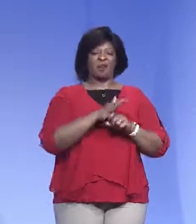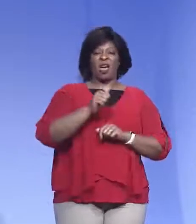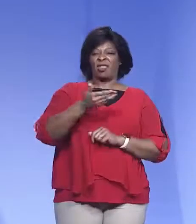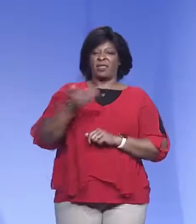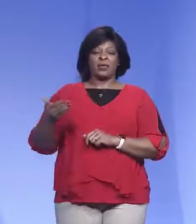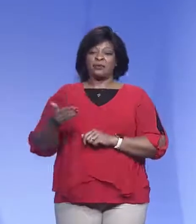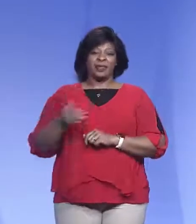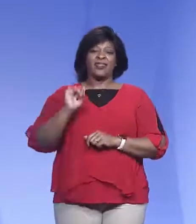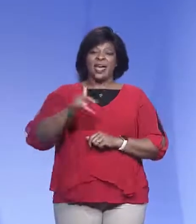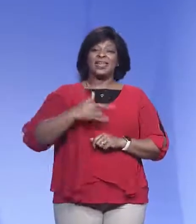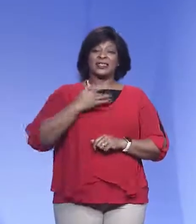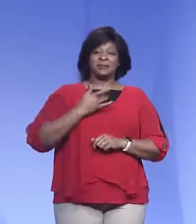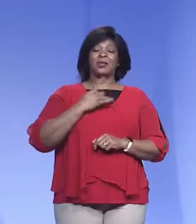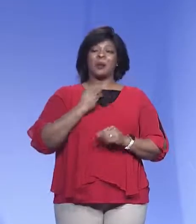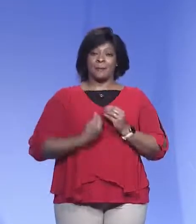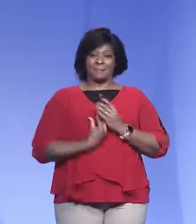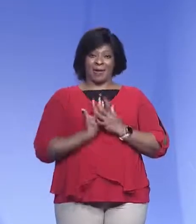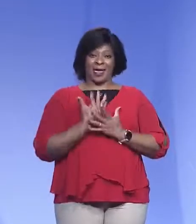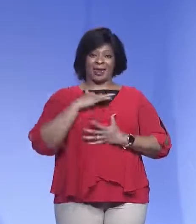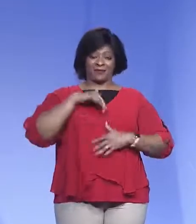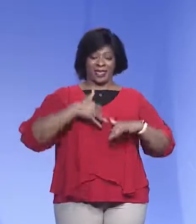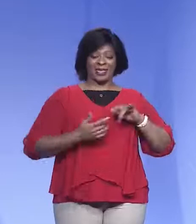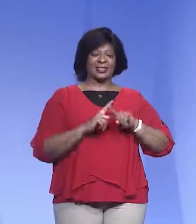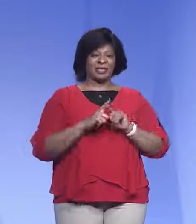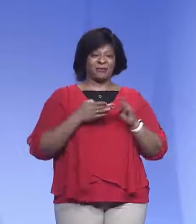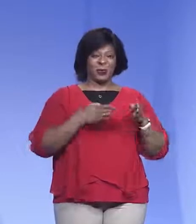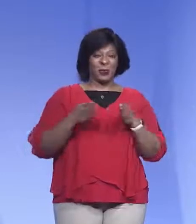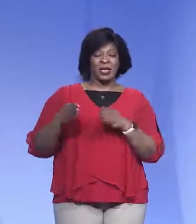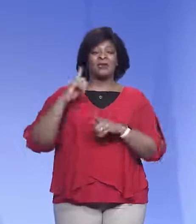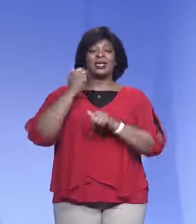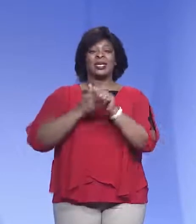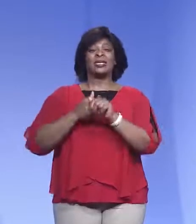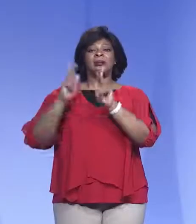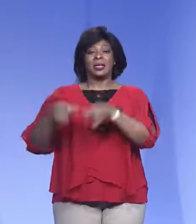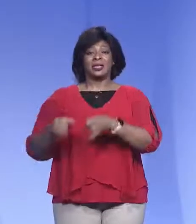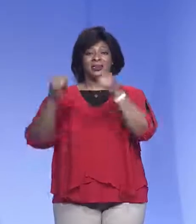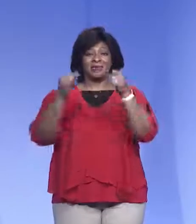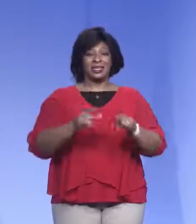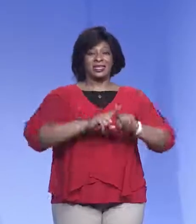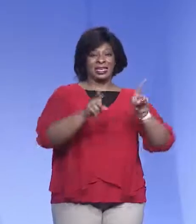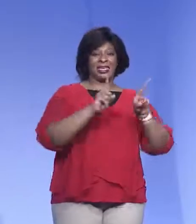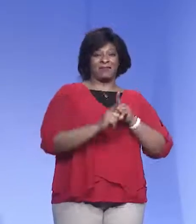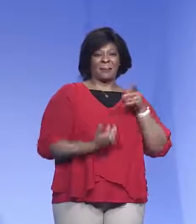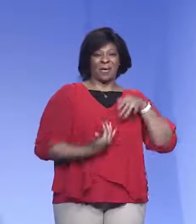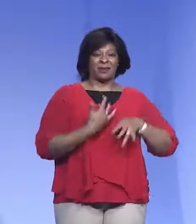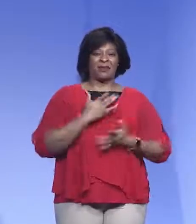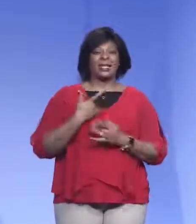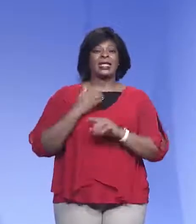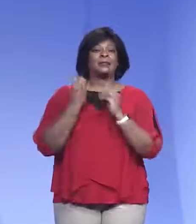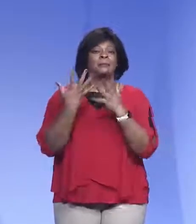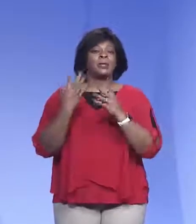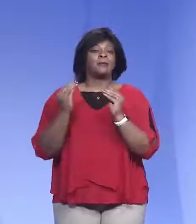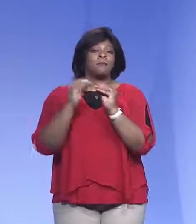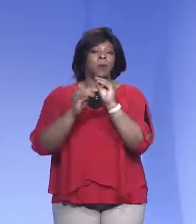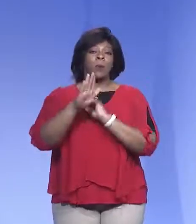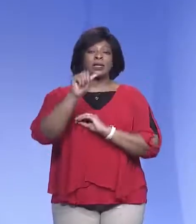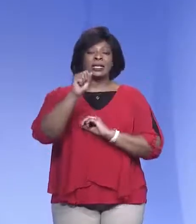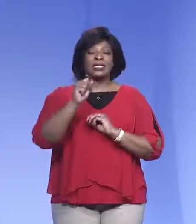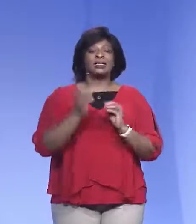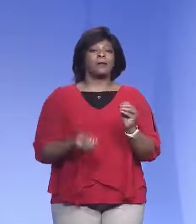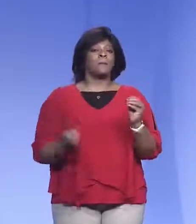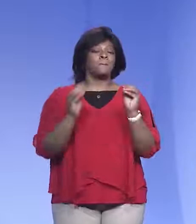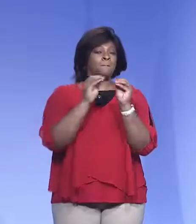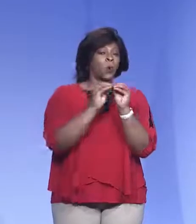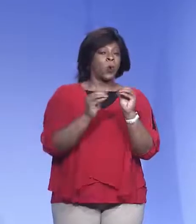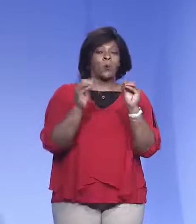symptoms manifest themselves in different ways in every individual, and there are far too many cases,